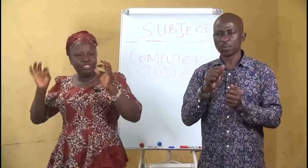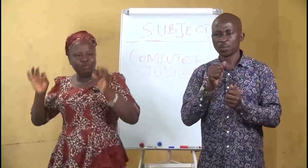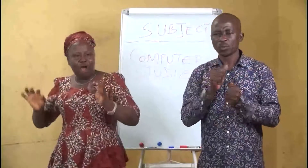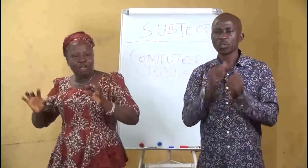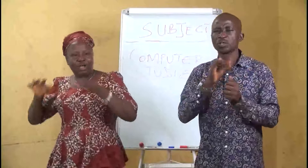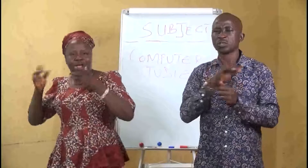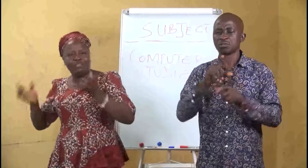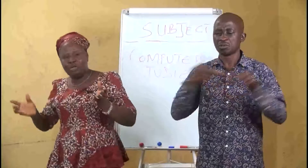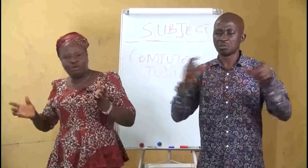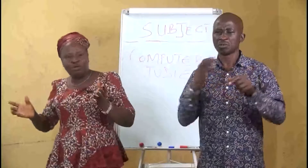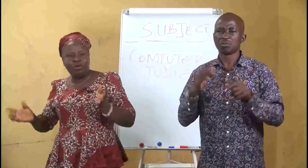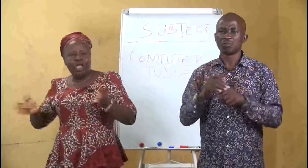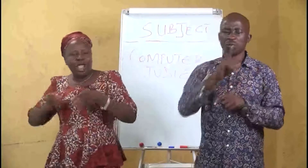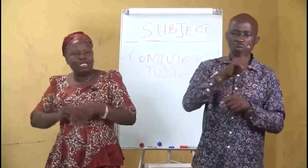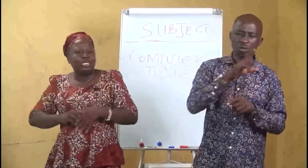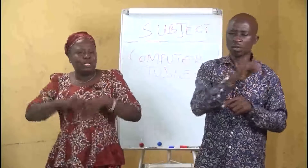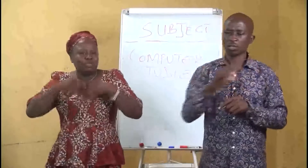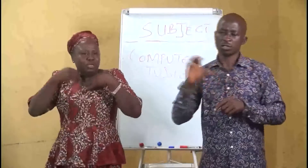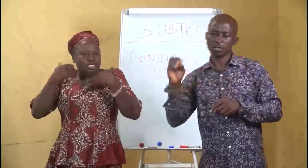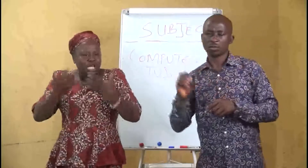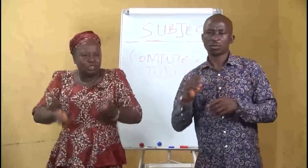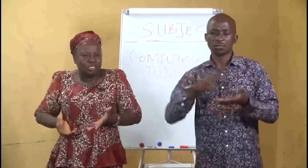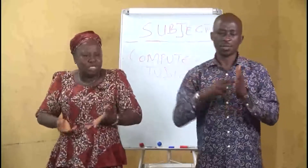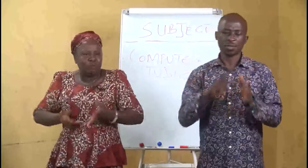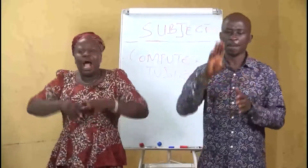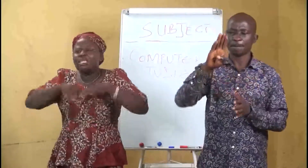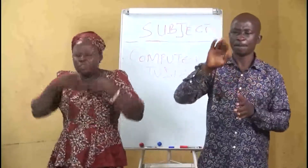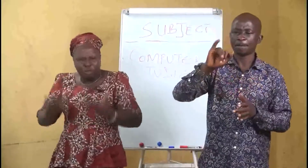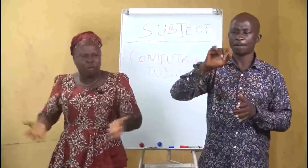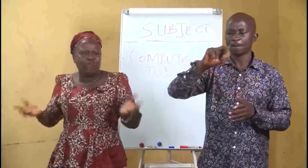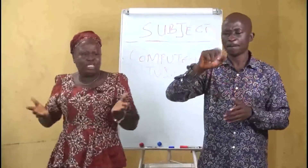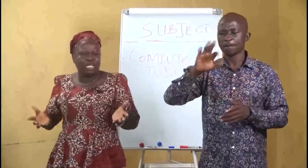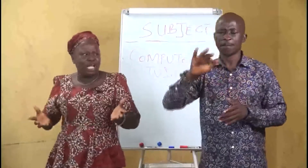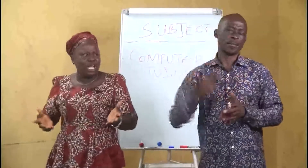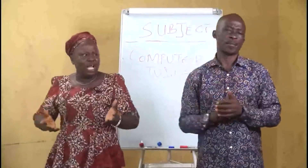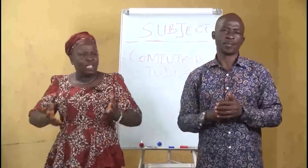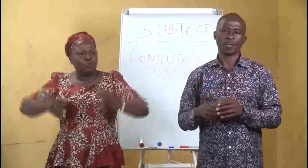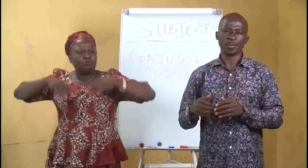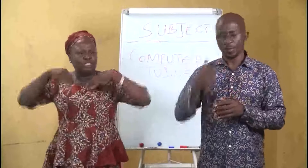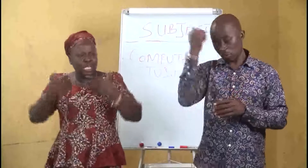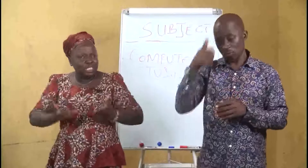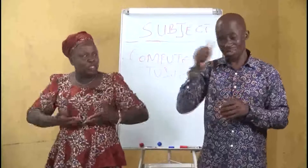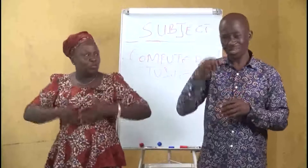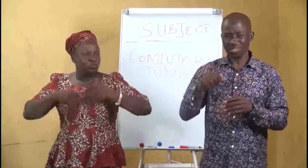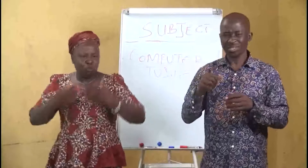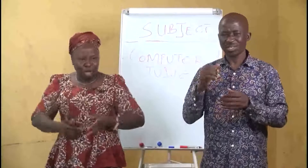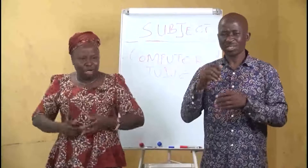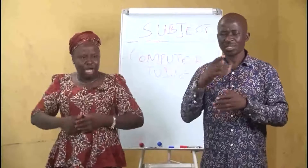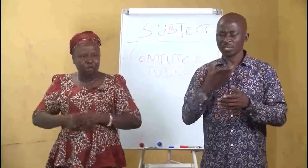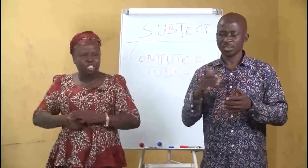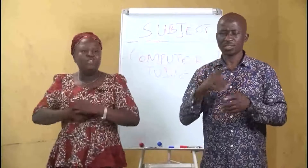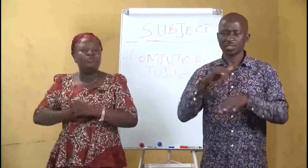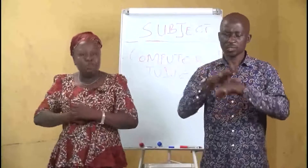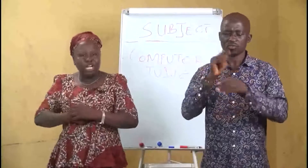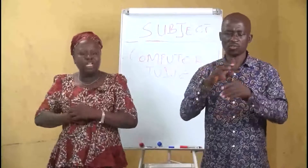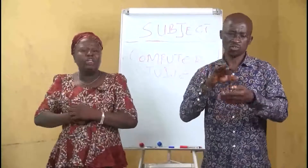meaning 1 and 0. Anything that is being sent to the system has to be converted. You have to change it from that